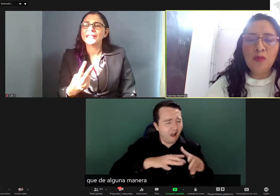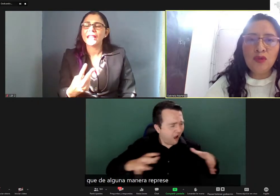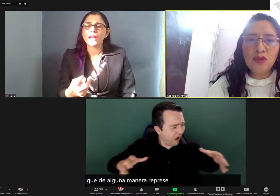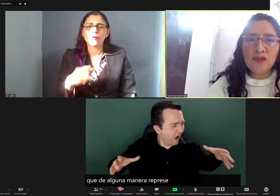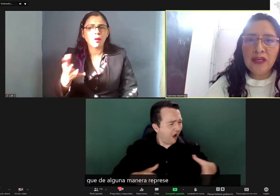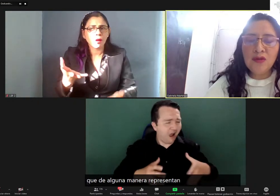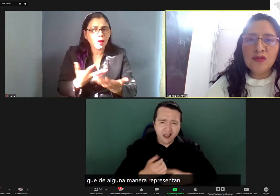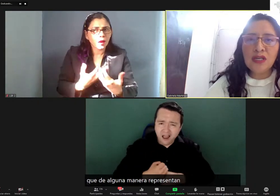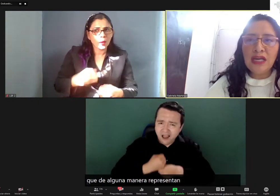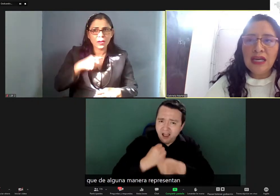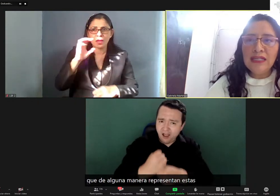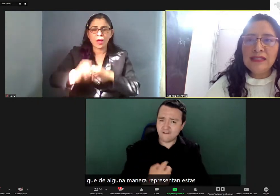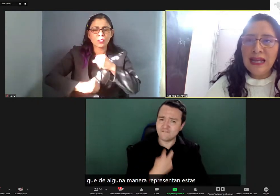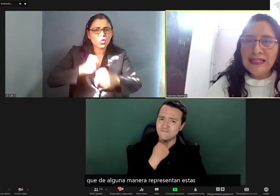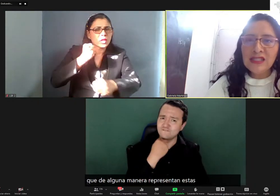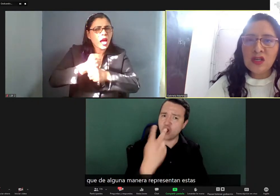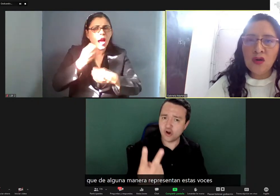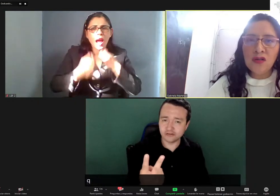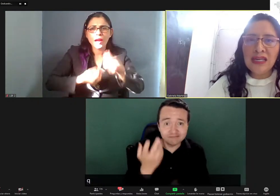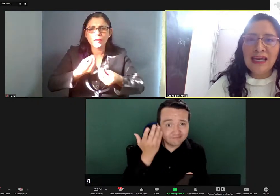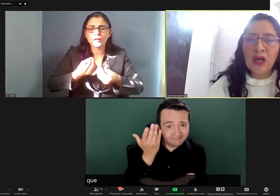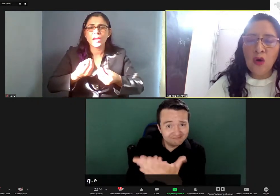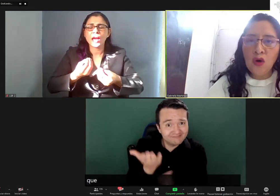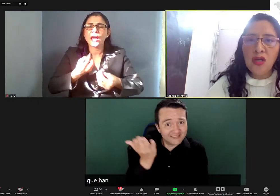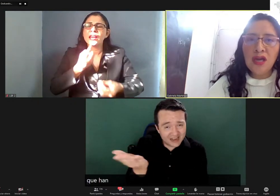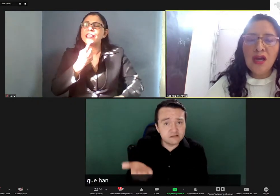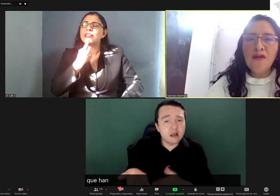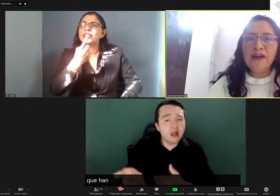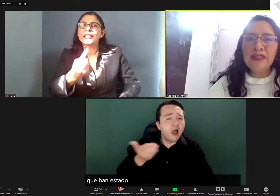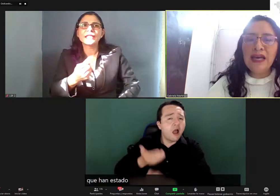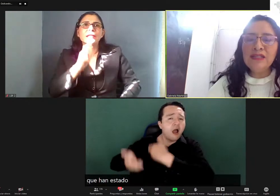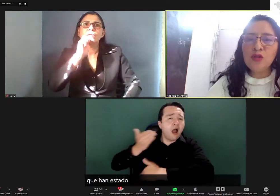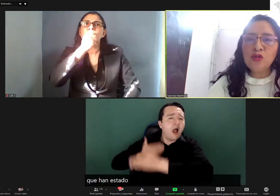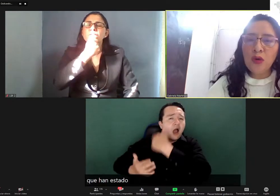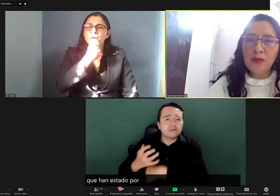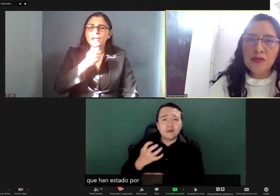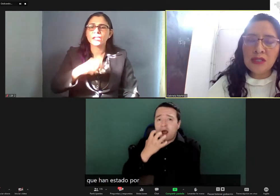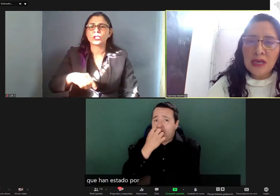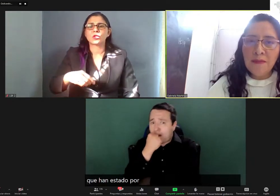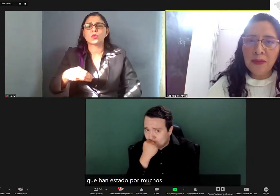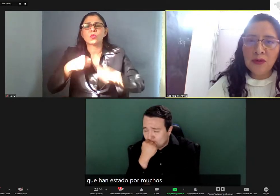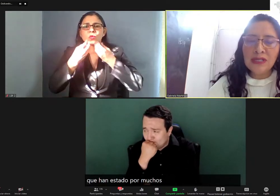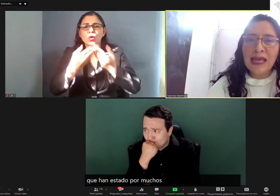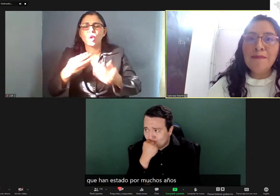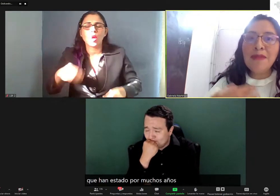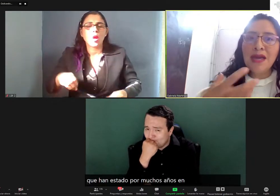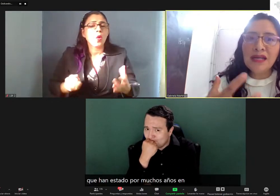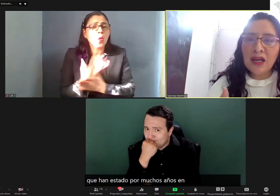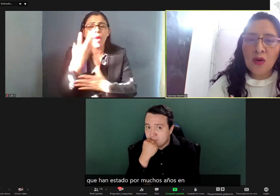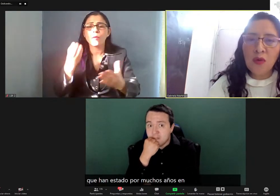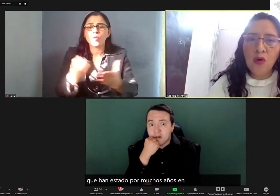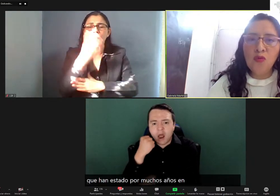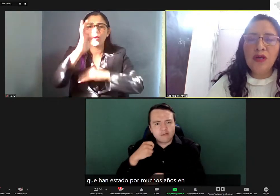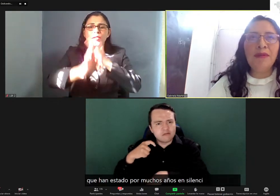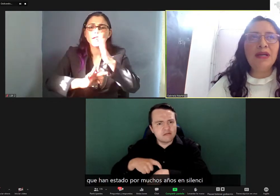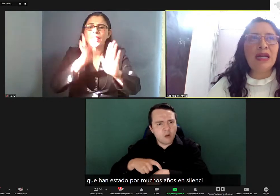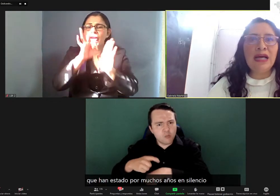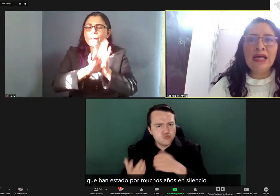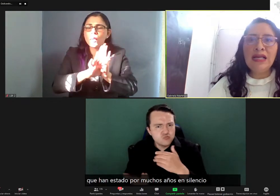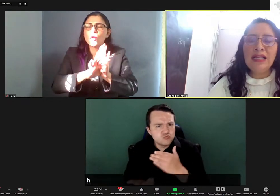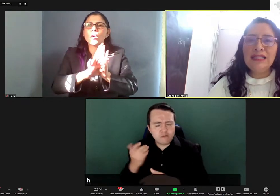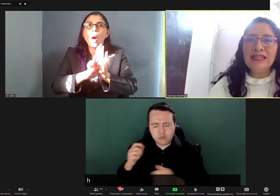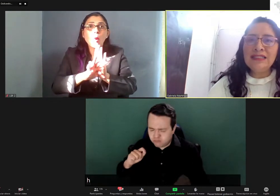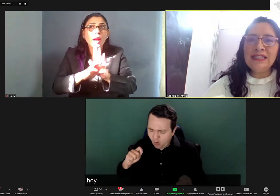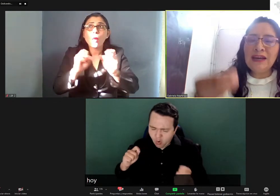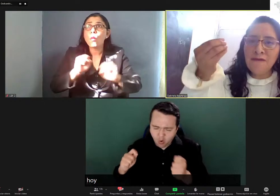voices that have been shot for several years so today in these new times